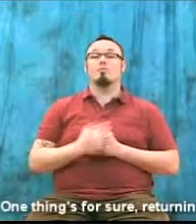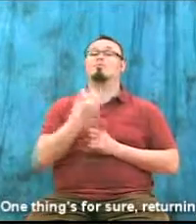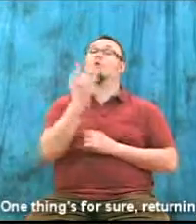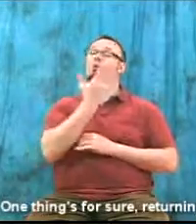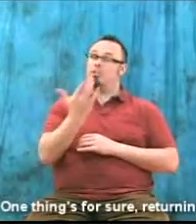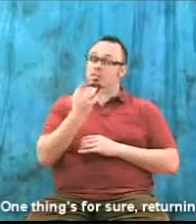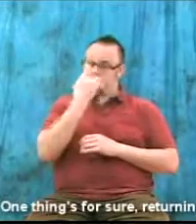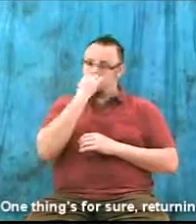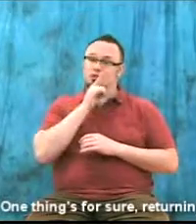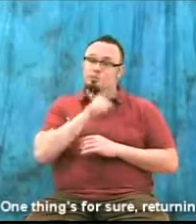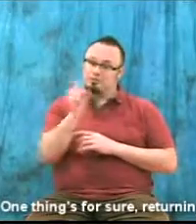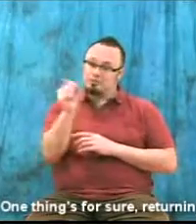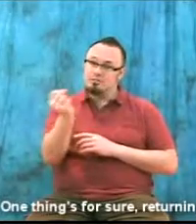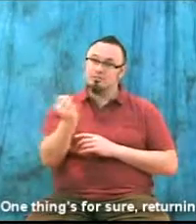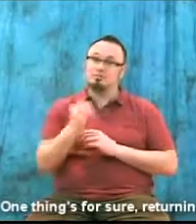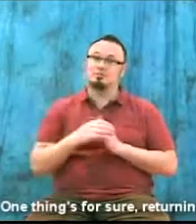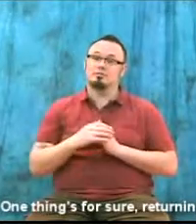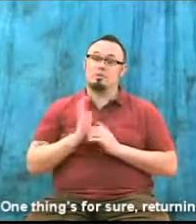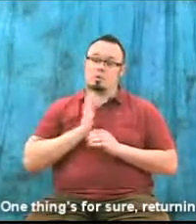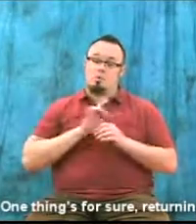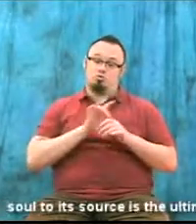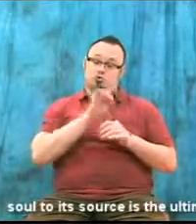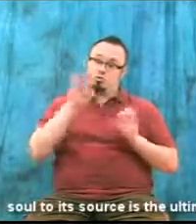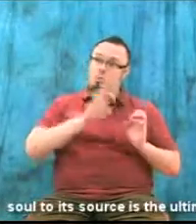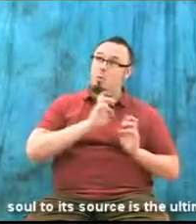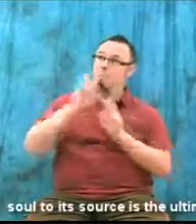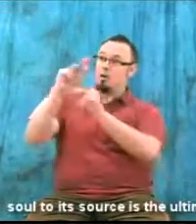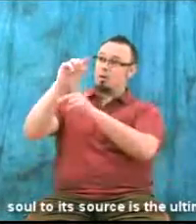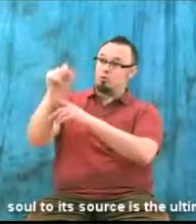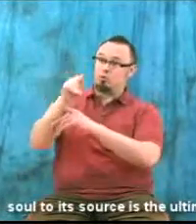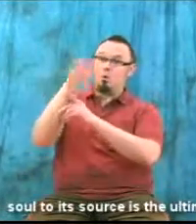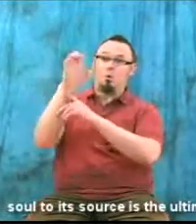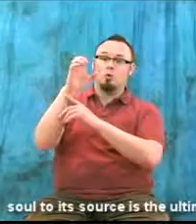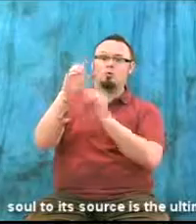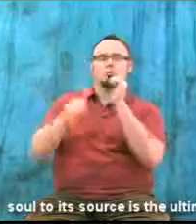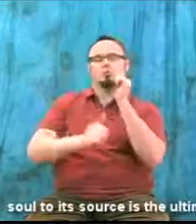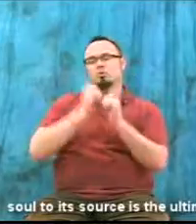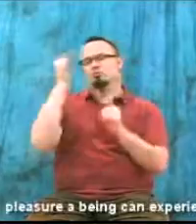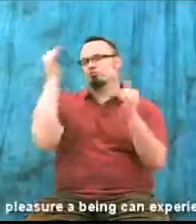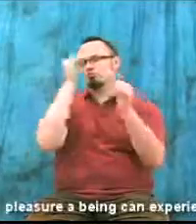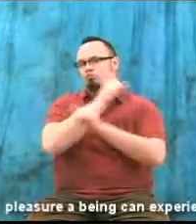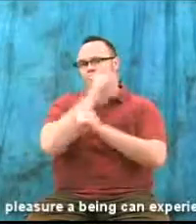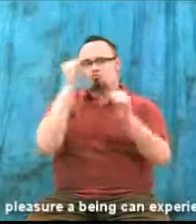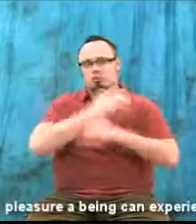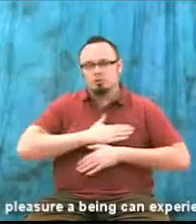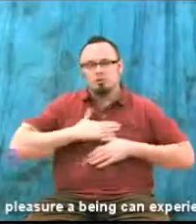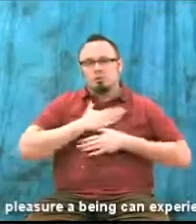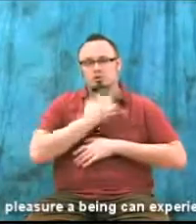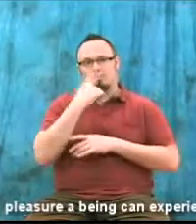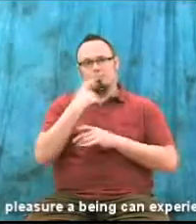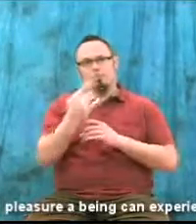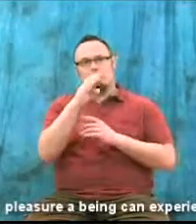One thing's for sure, returning our soul to its source is the ultimate pleasure a being can experience.